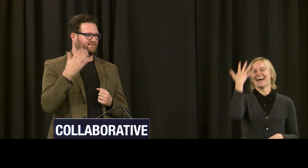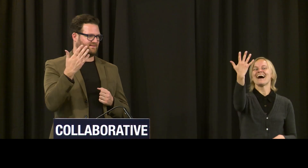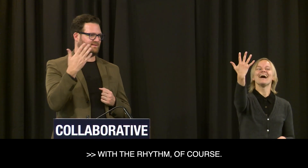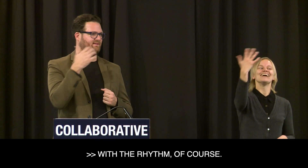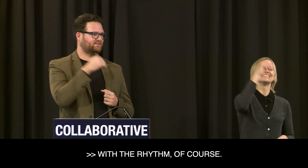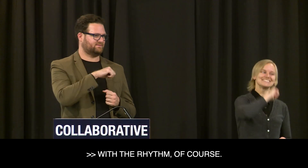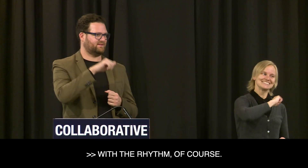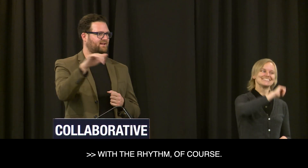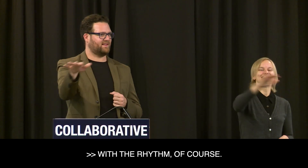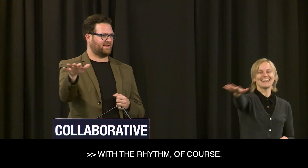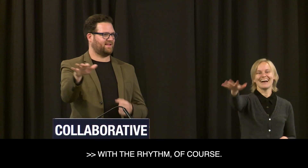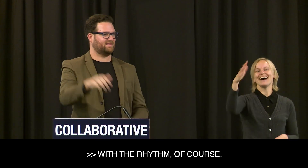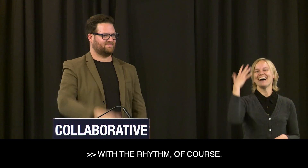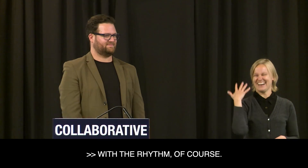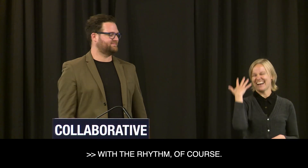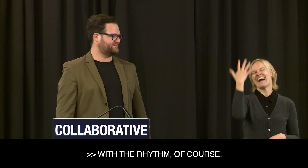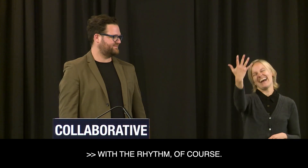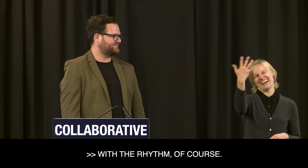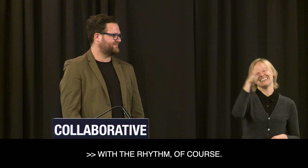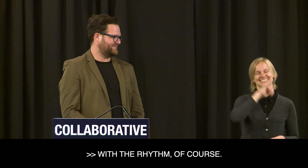With the rhythm, of course.